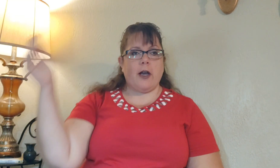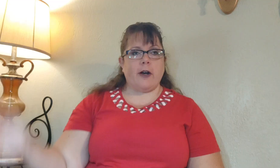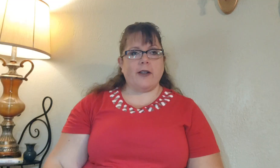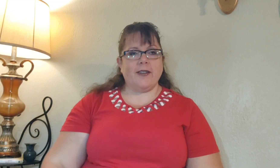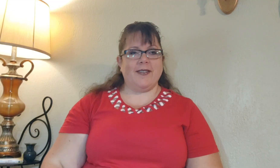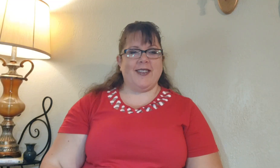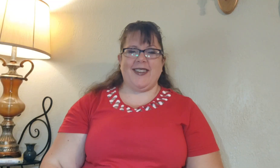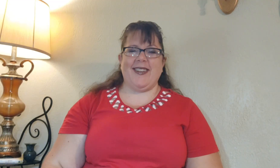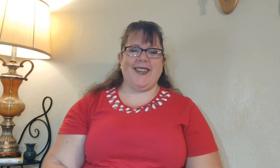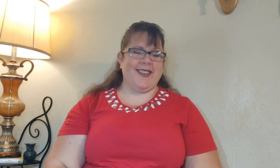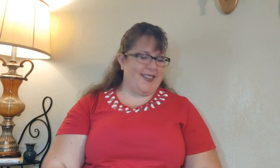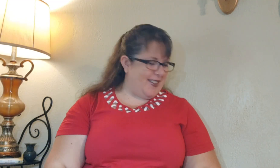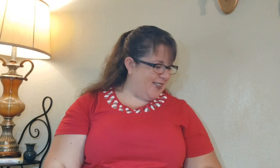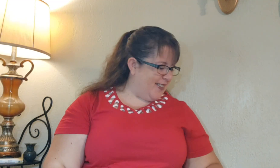Dog.